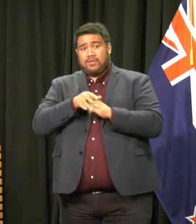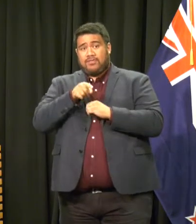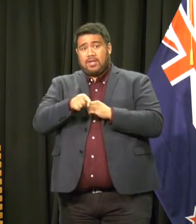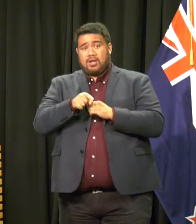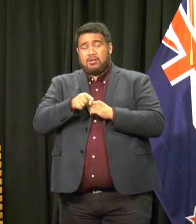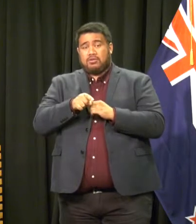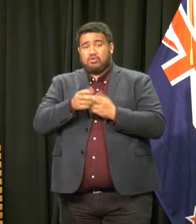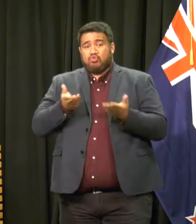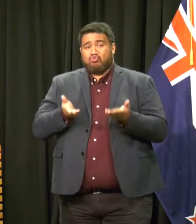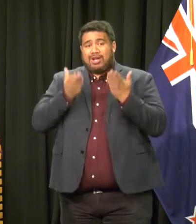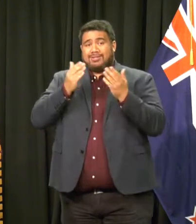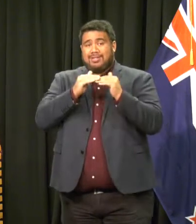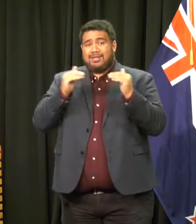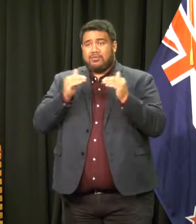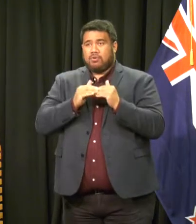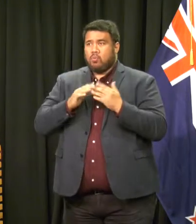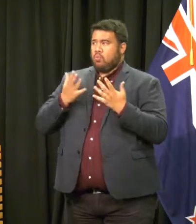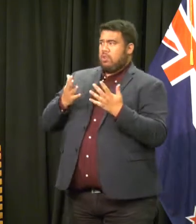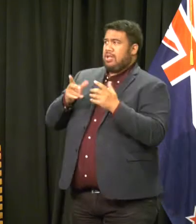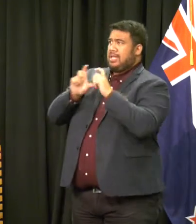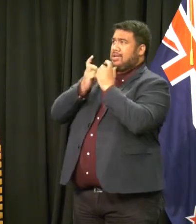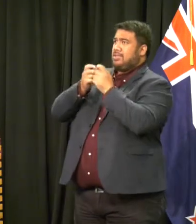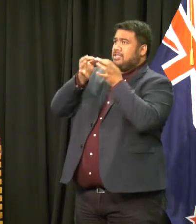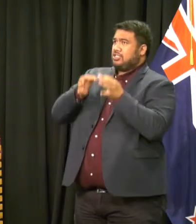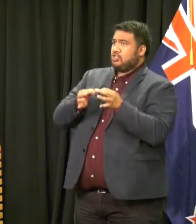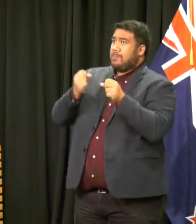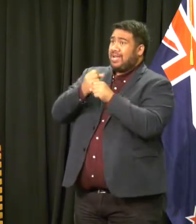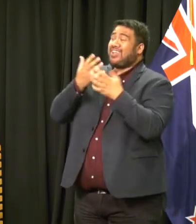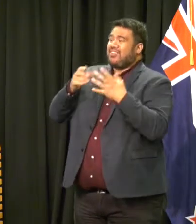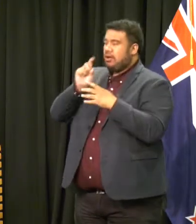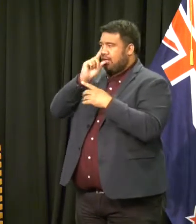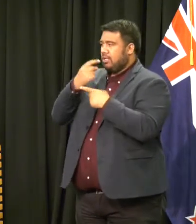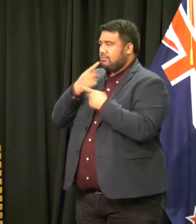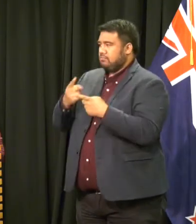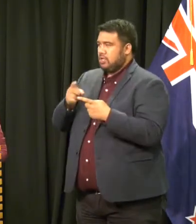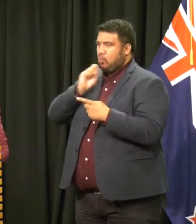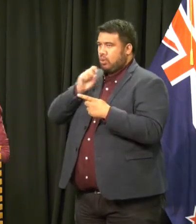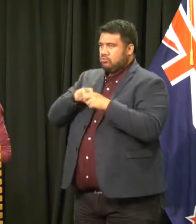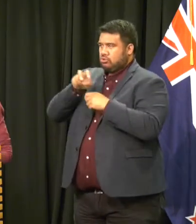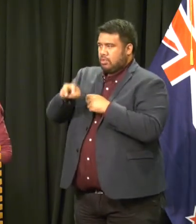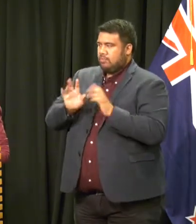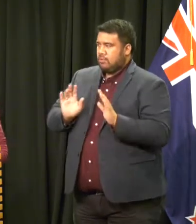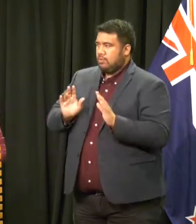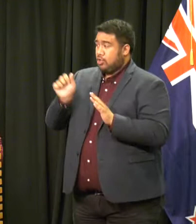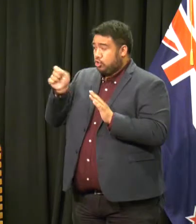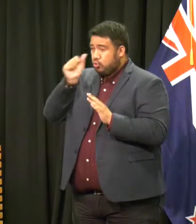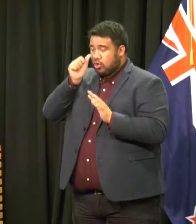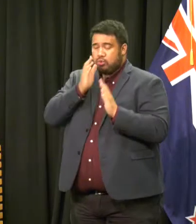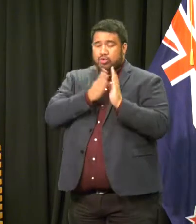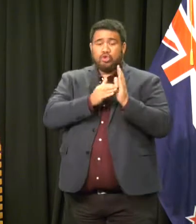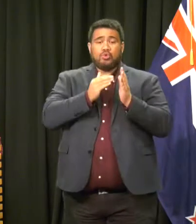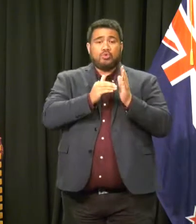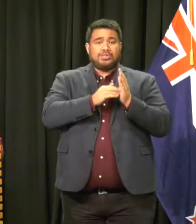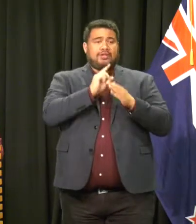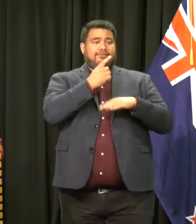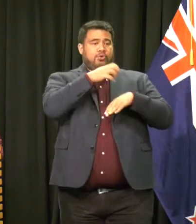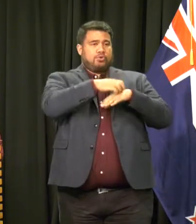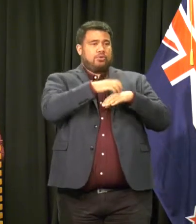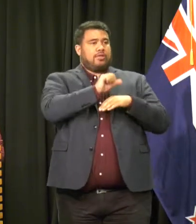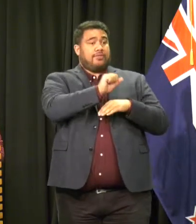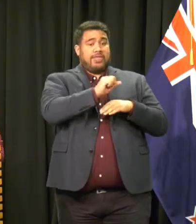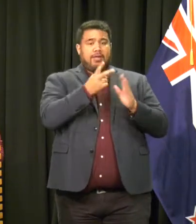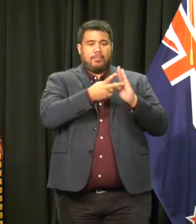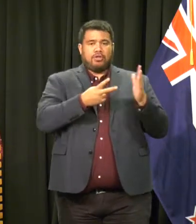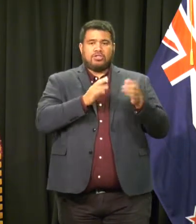cabinet decisions unless they have indeed been made. You'll be familiar, though, that the New Zealand First has long held a policy in